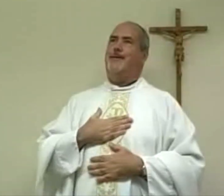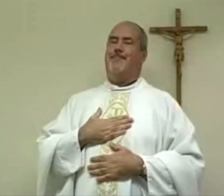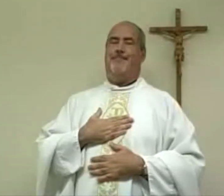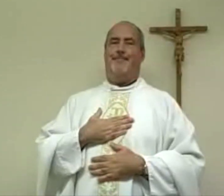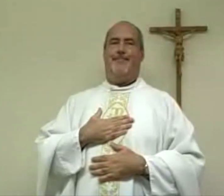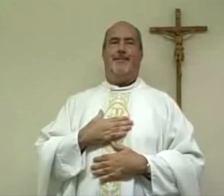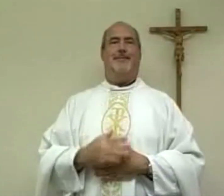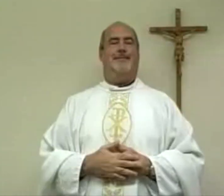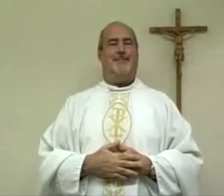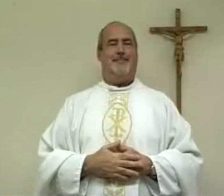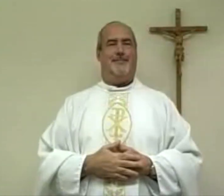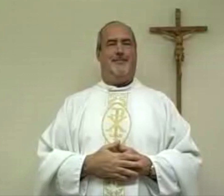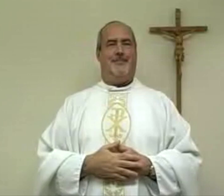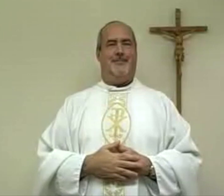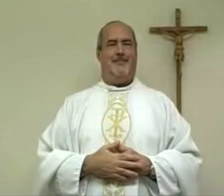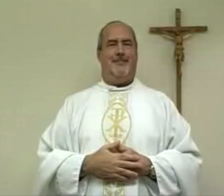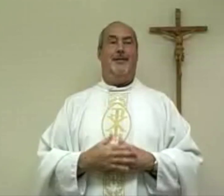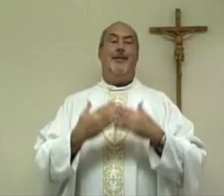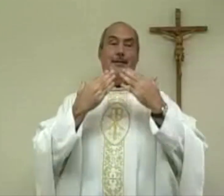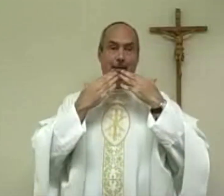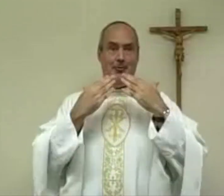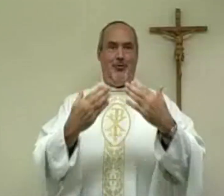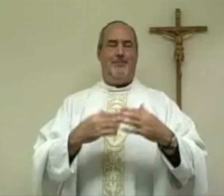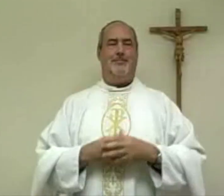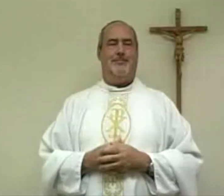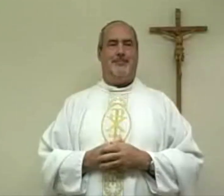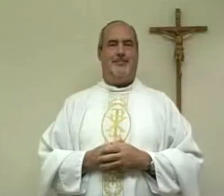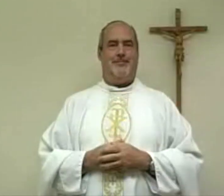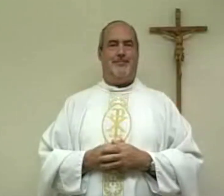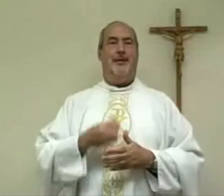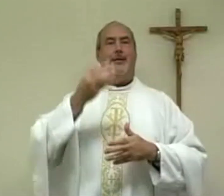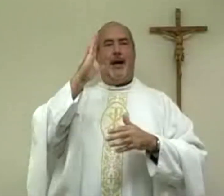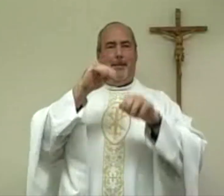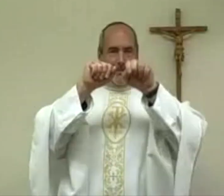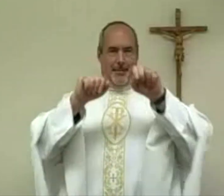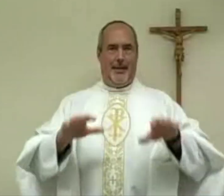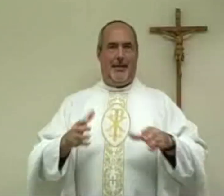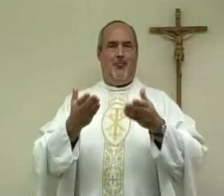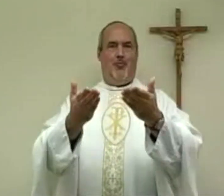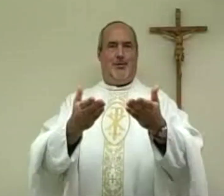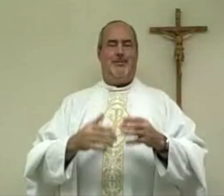Help me, please. Thank you, and God bless you.